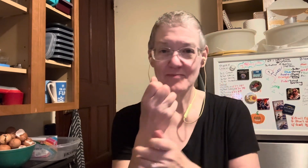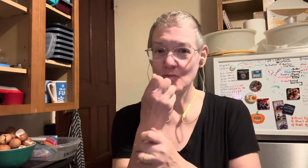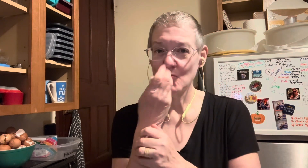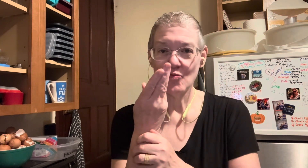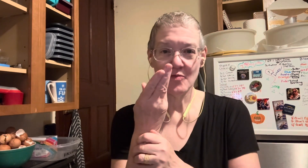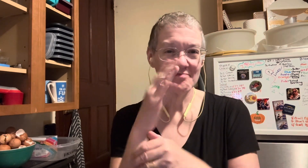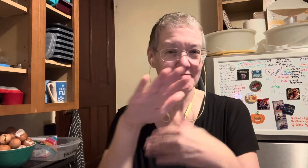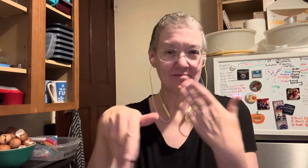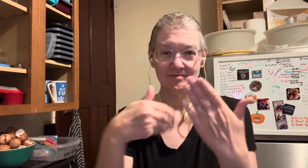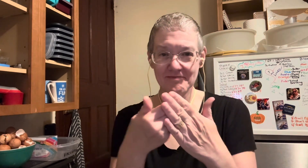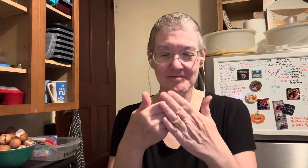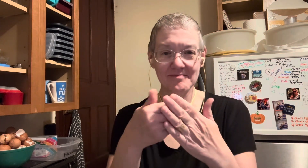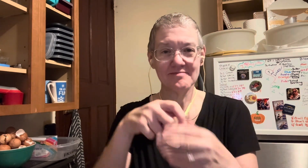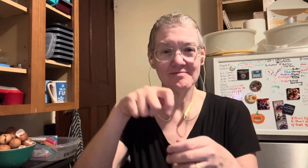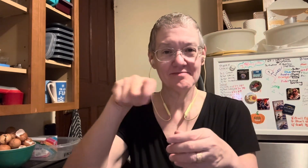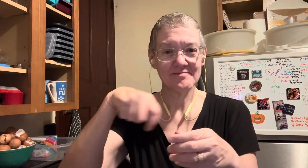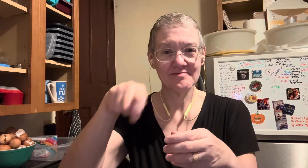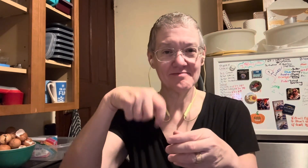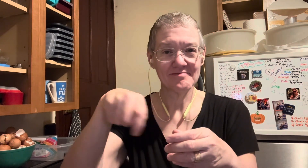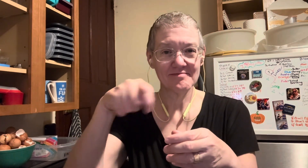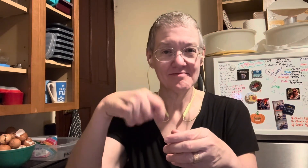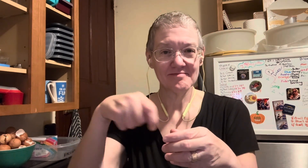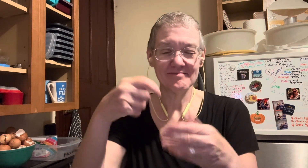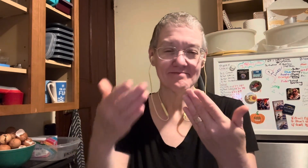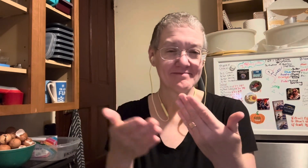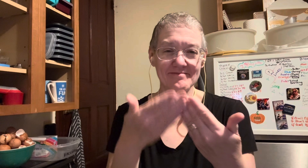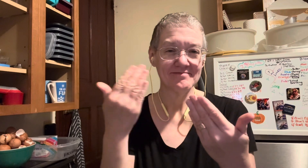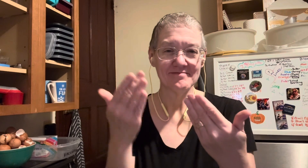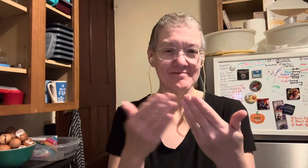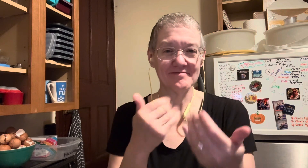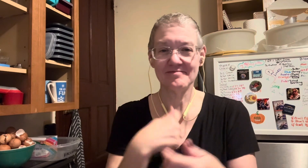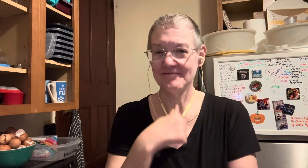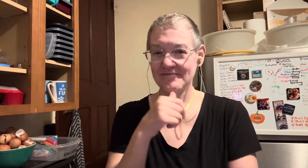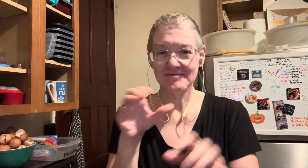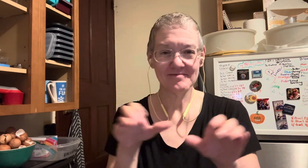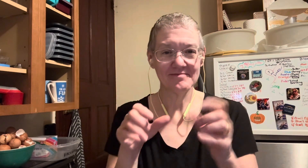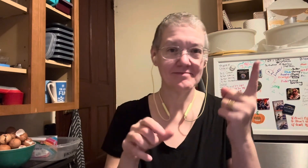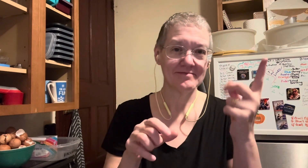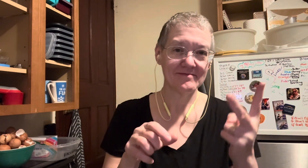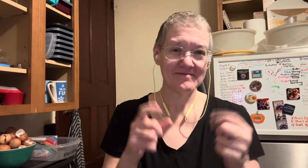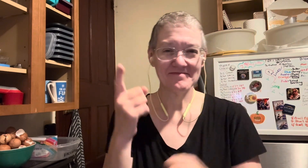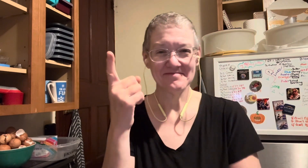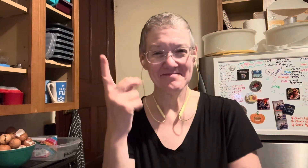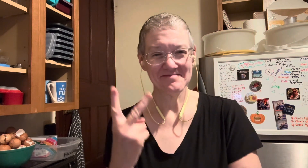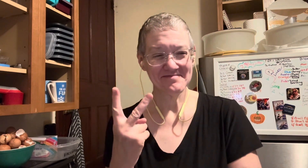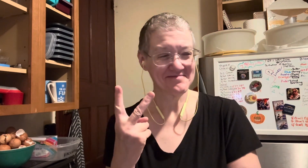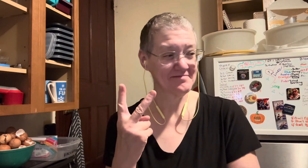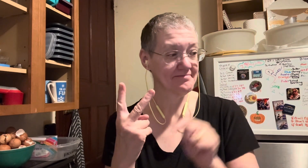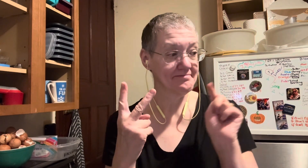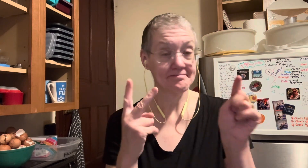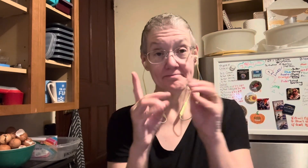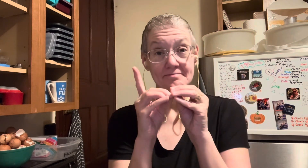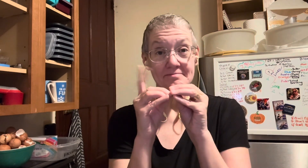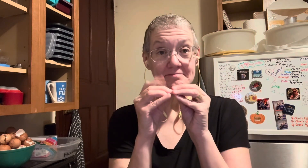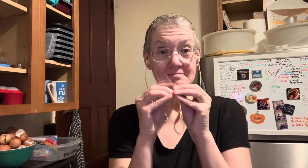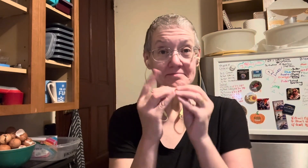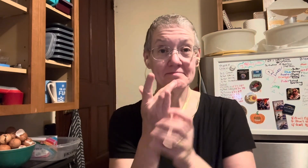up. Then I mix in the gelatin. It's just easier that way. I don't do half hot and half cold liquids. We have one